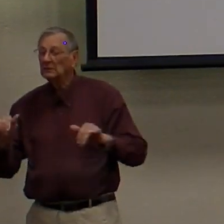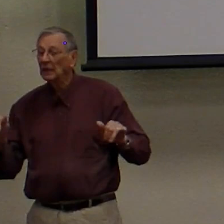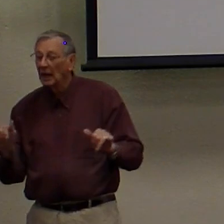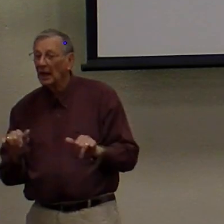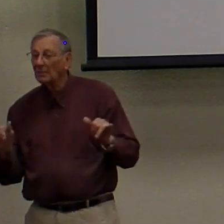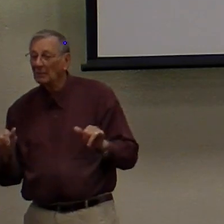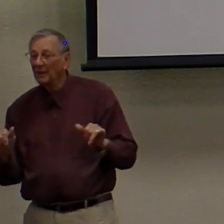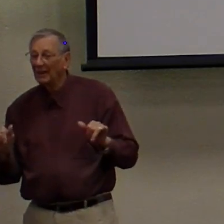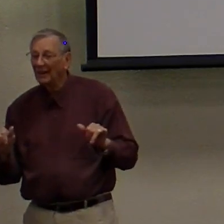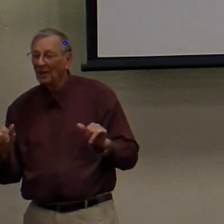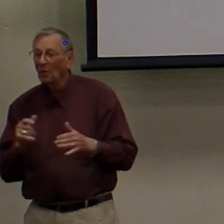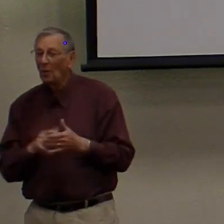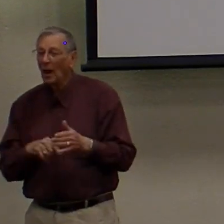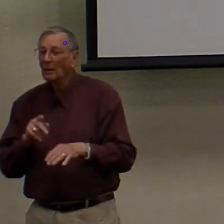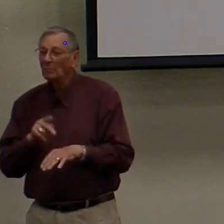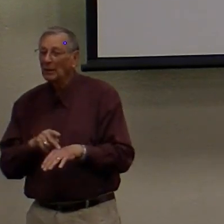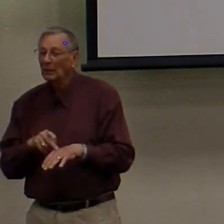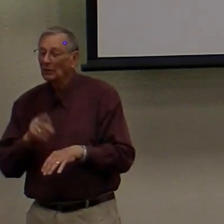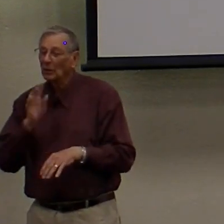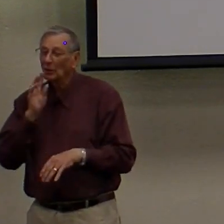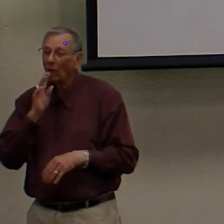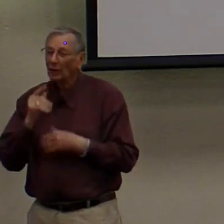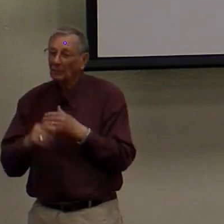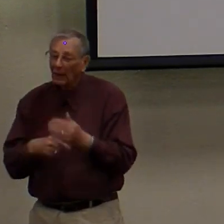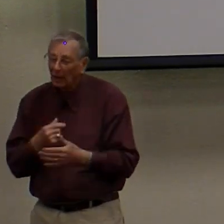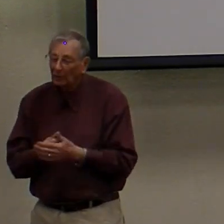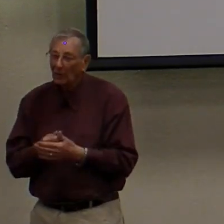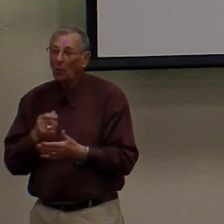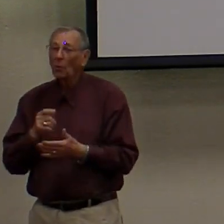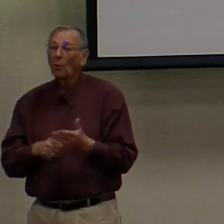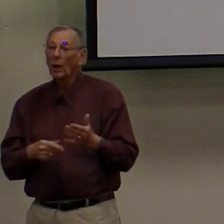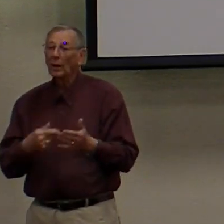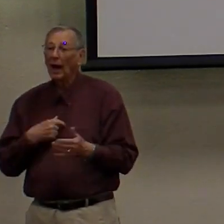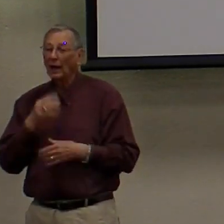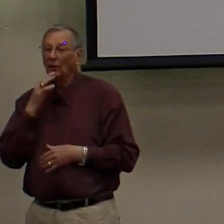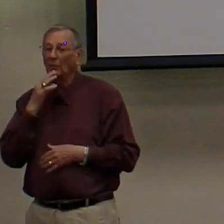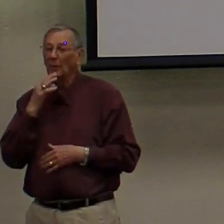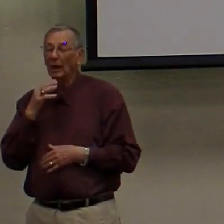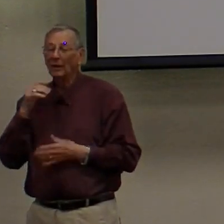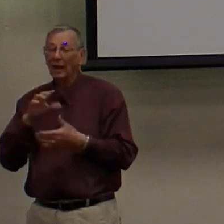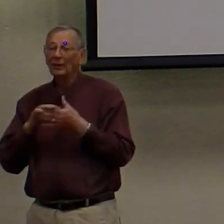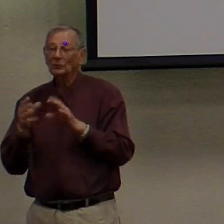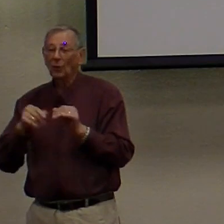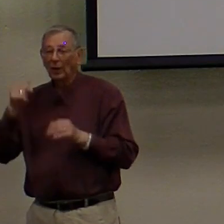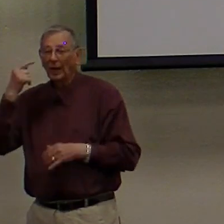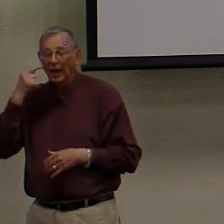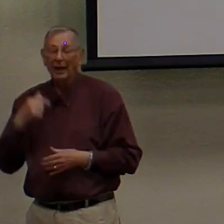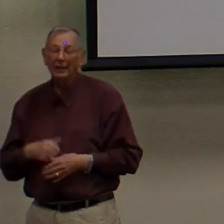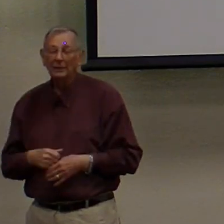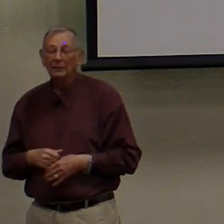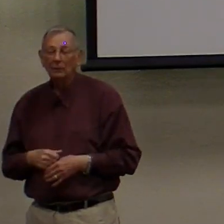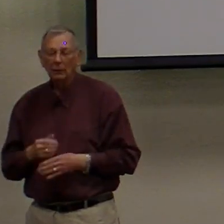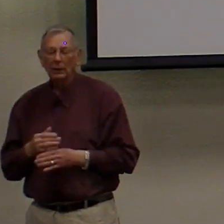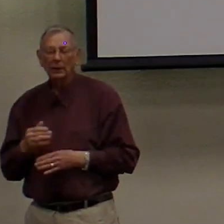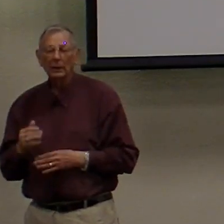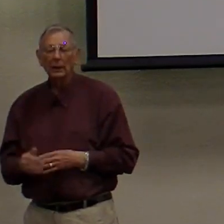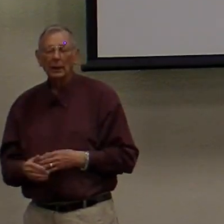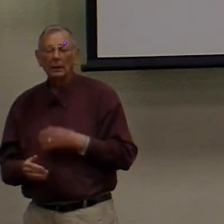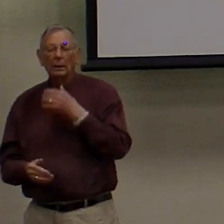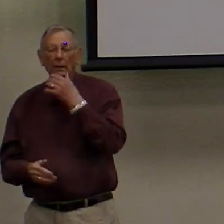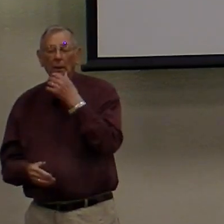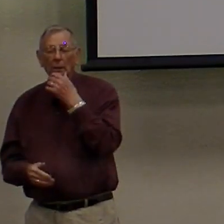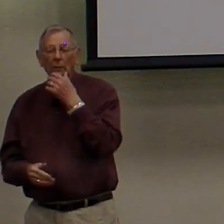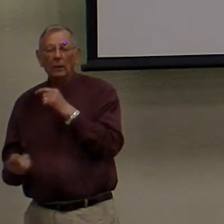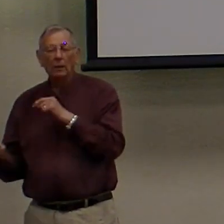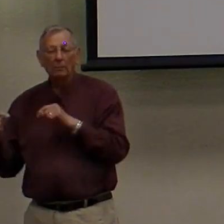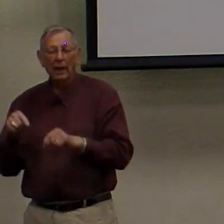to what Peter is addressing and what I just talked about in that story. And especially when we get to the end, we're going